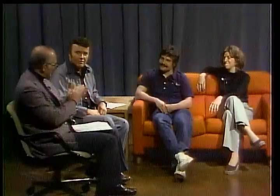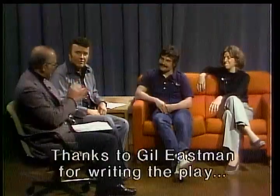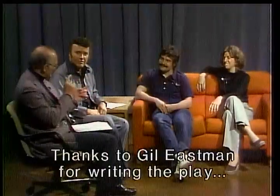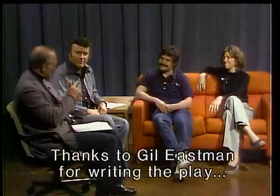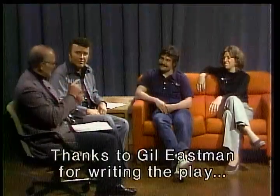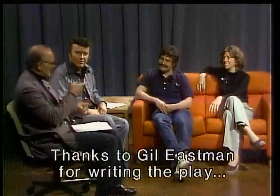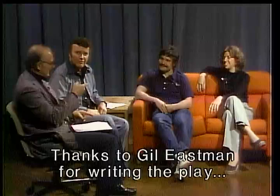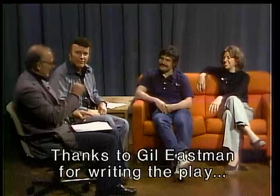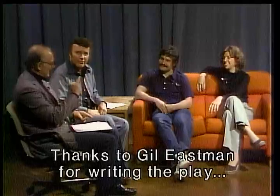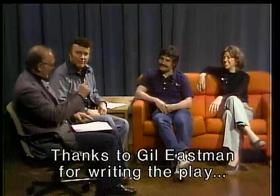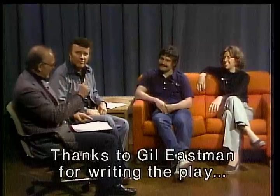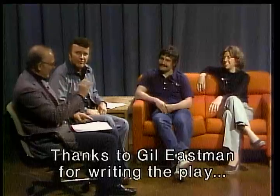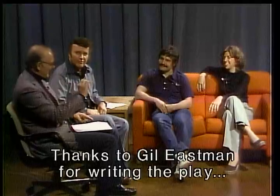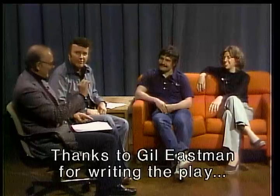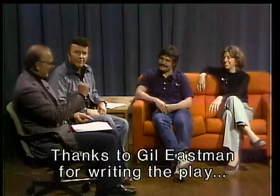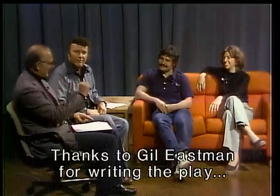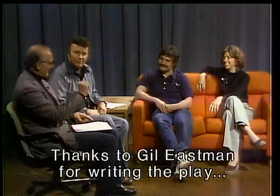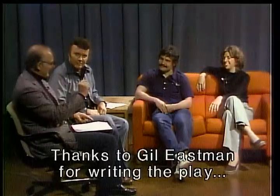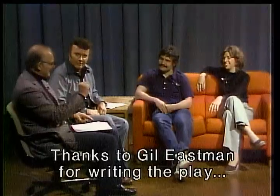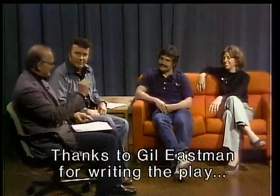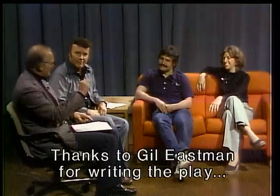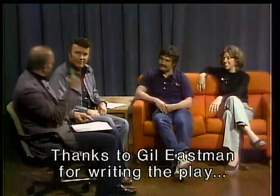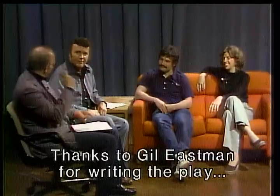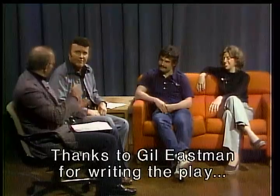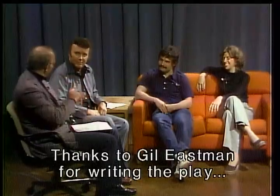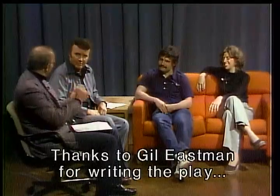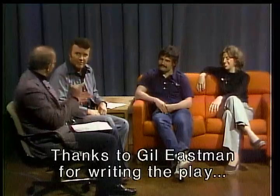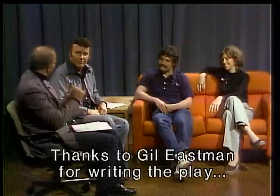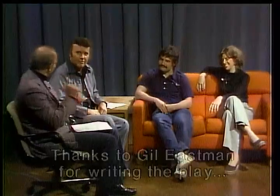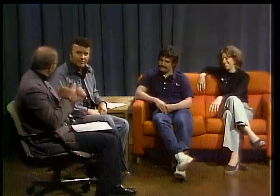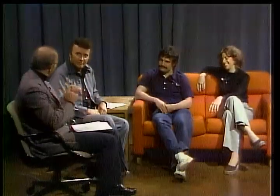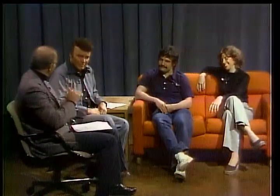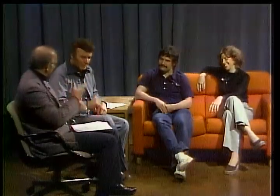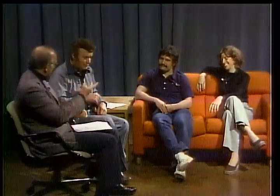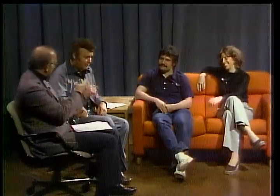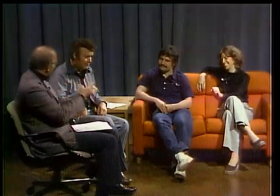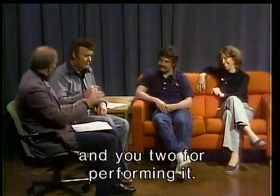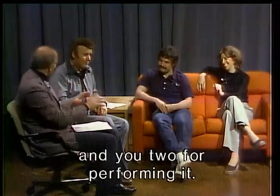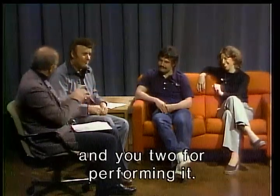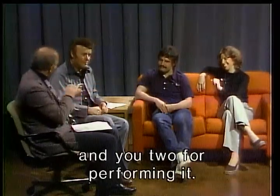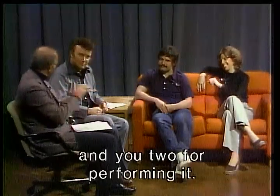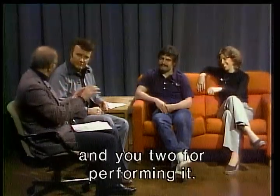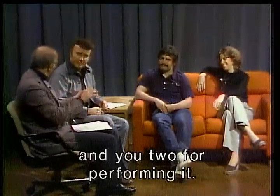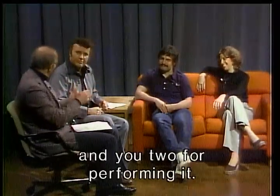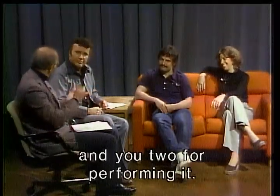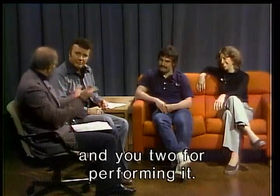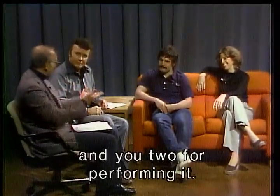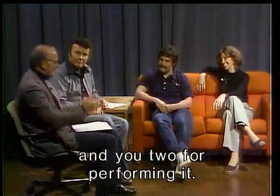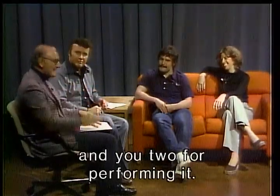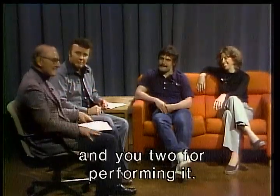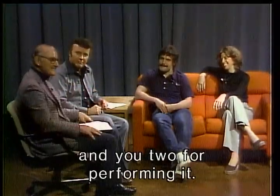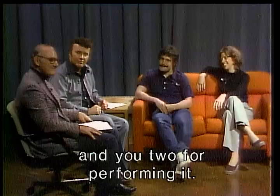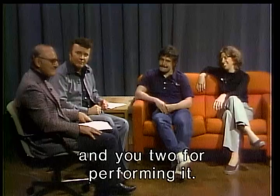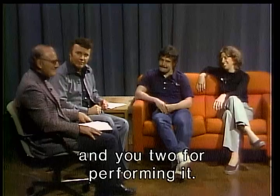To Gil Eastman for writing that play and you two performing it.